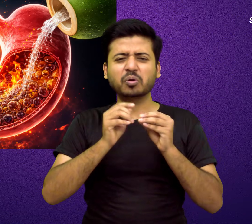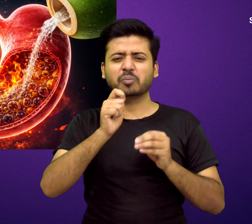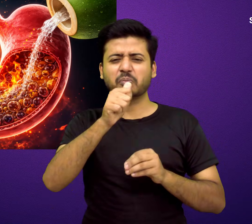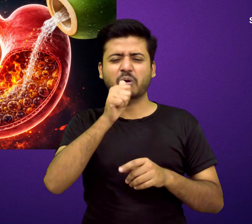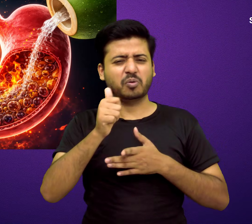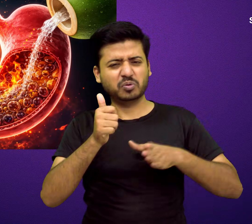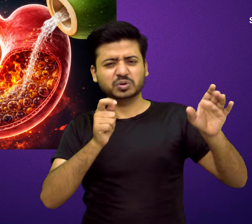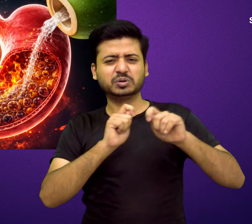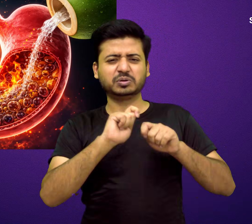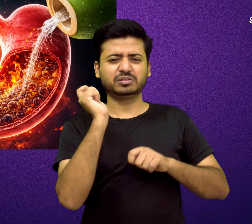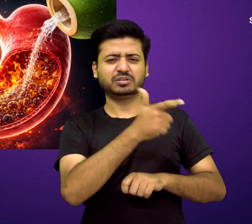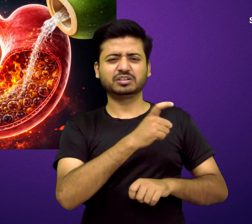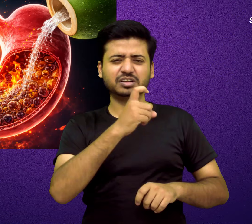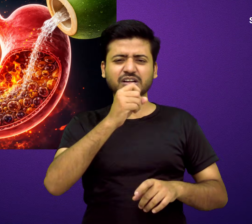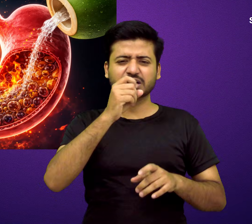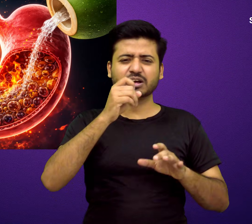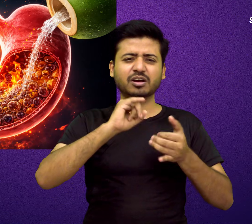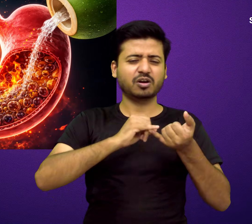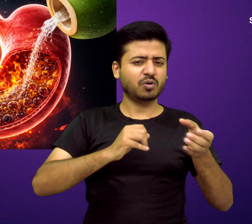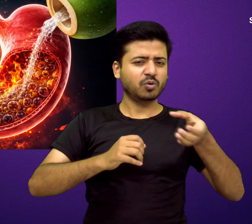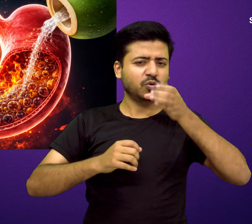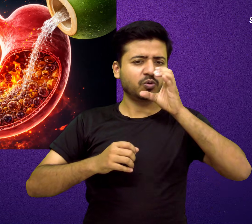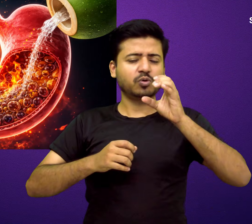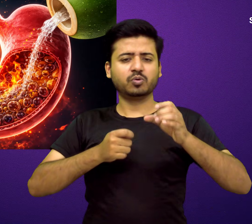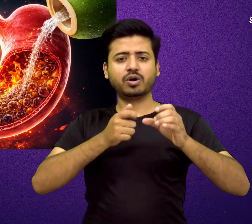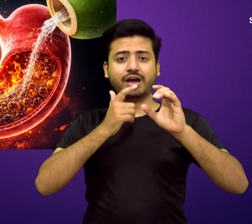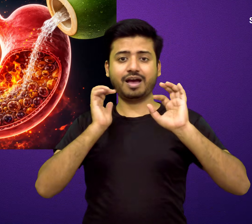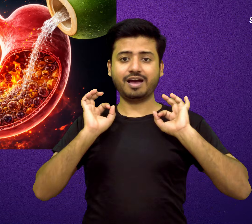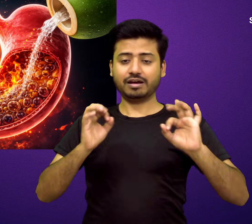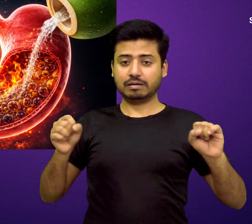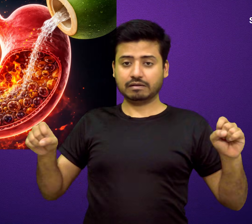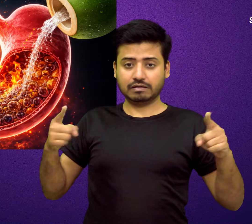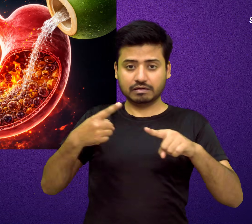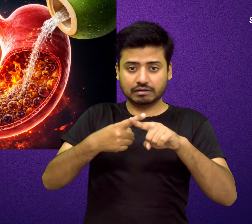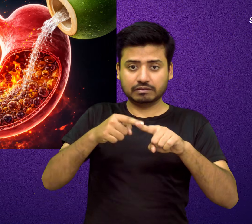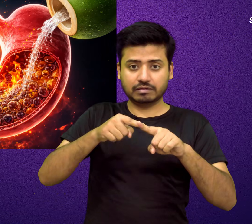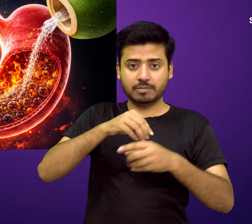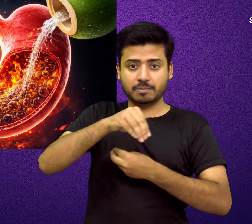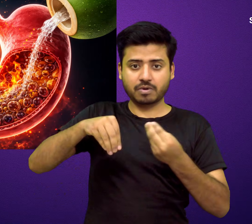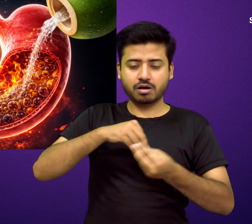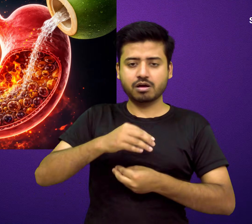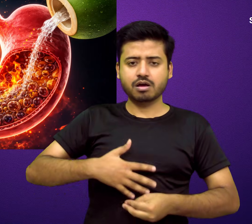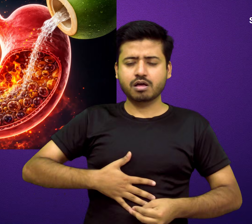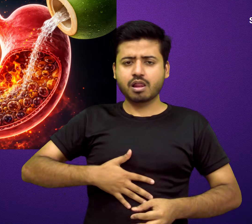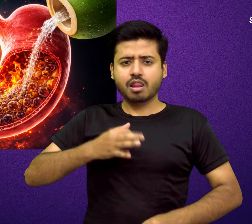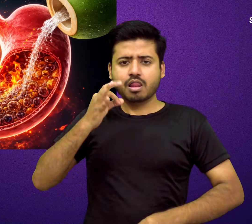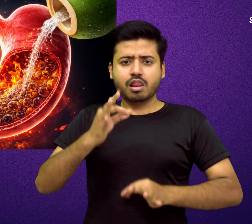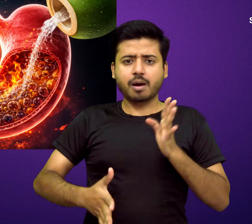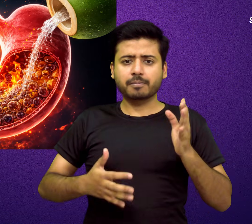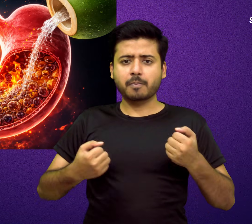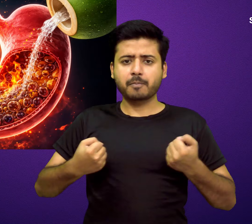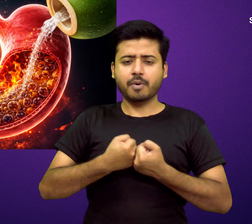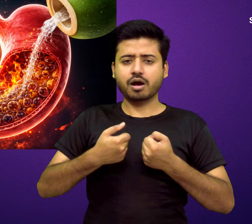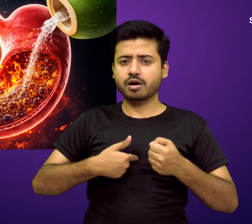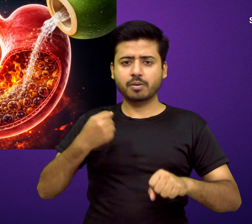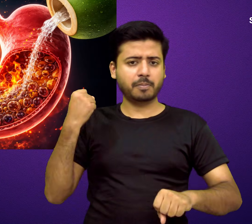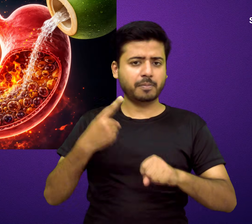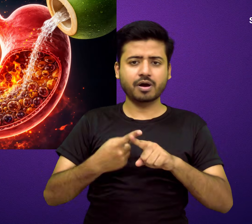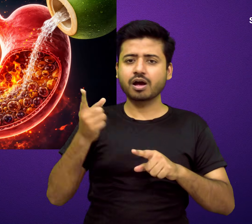pass as your body digests the drink, you should go to a doctor immediately if you experience any of these red flag symptoms. 1. Inability to